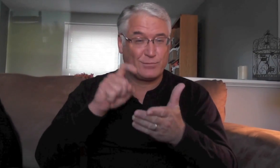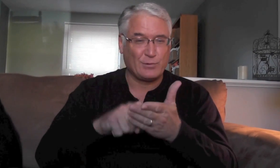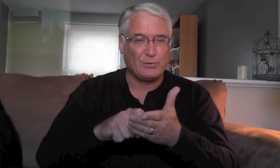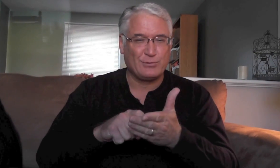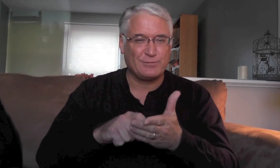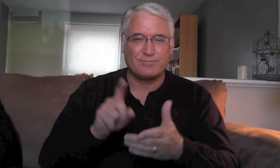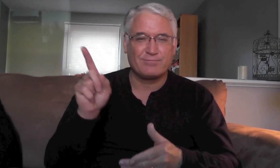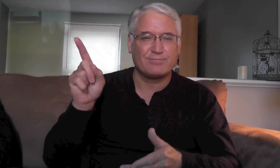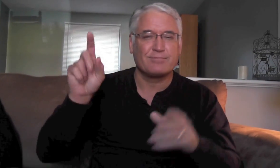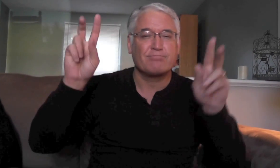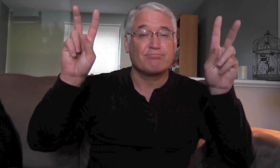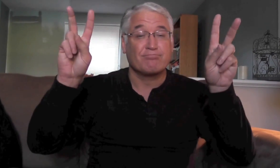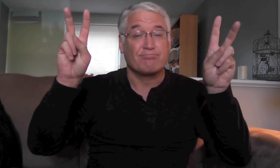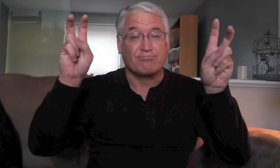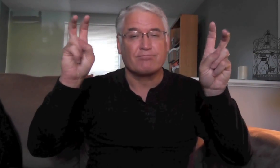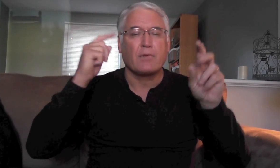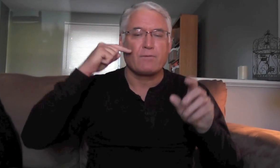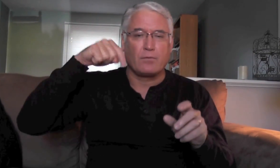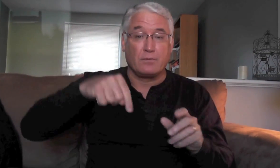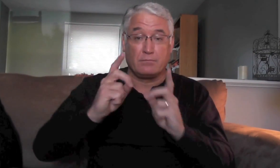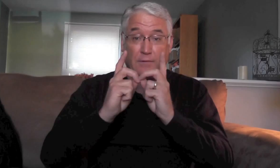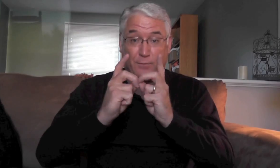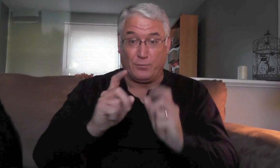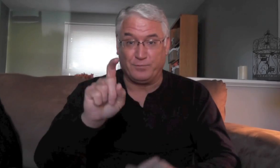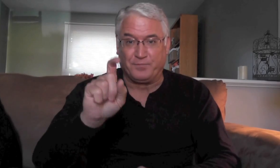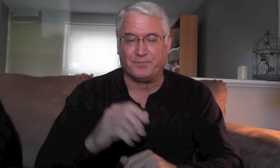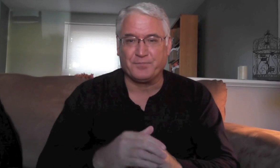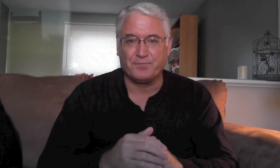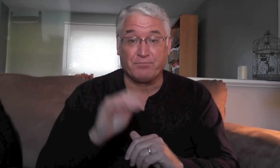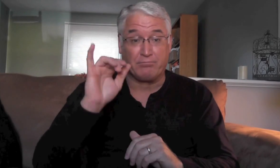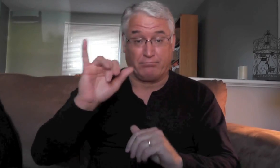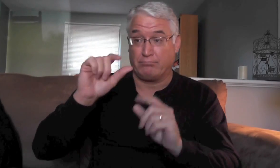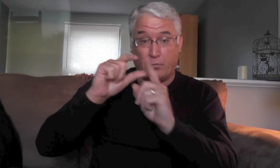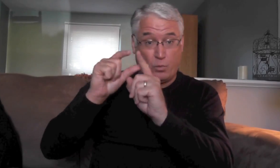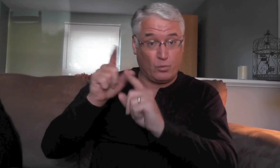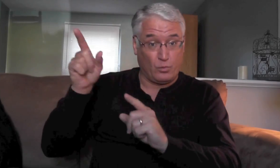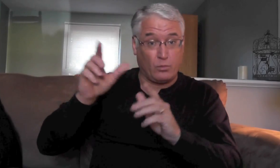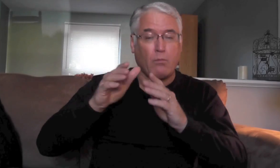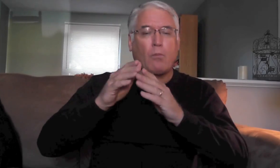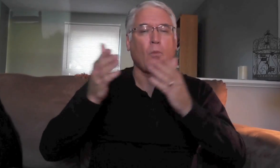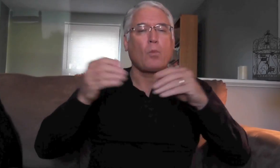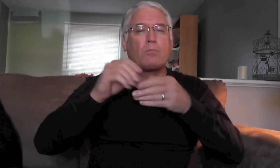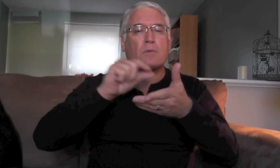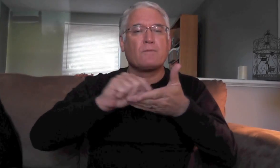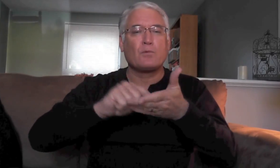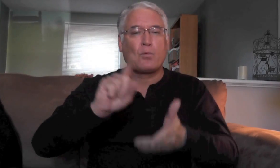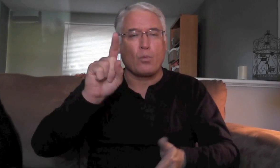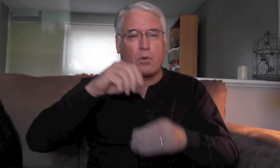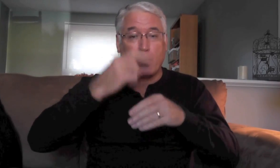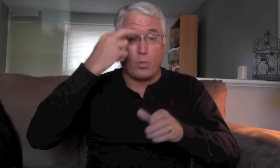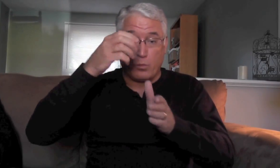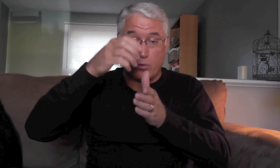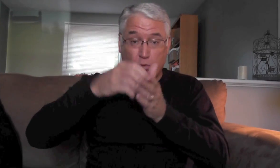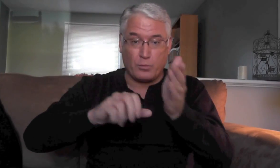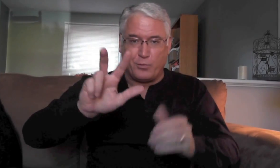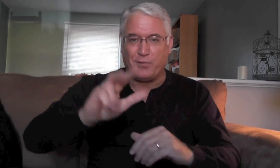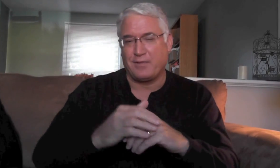You notice the title to this devotional? Well, the words are the opening verse